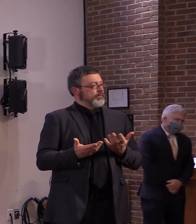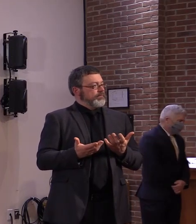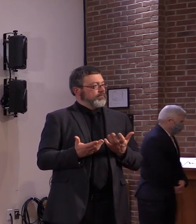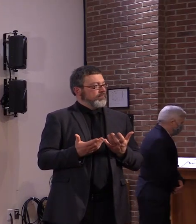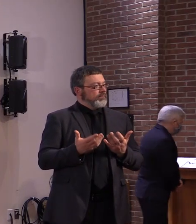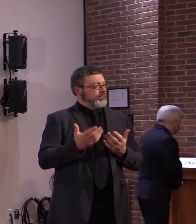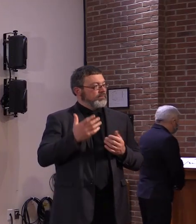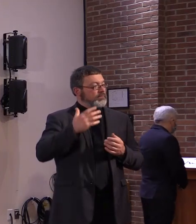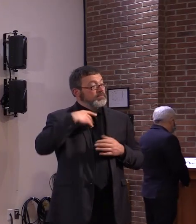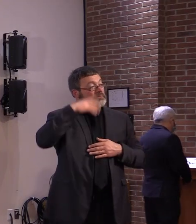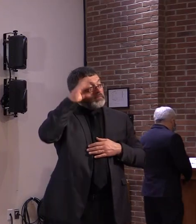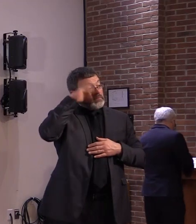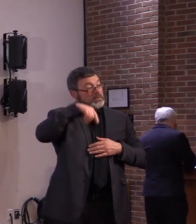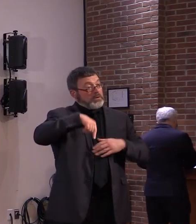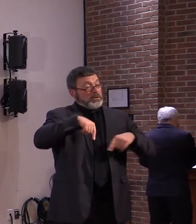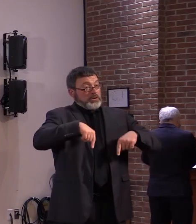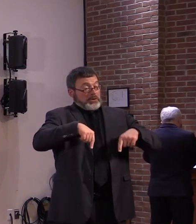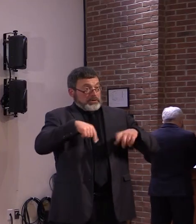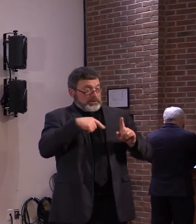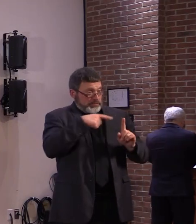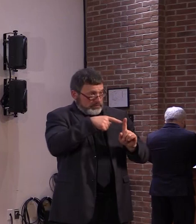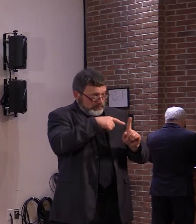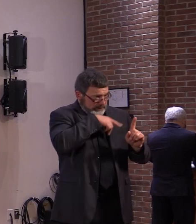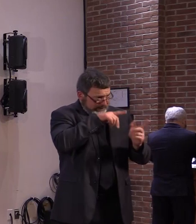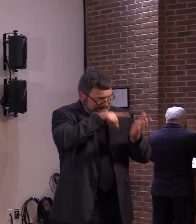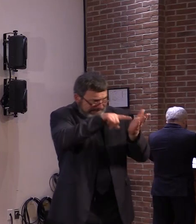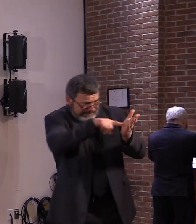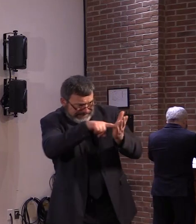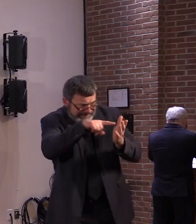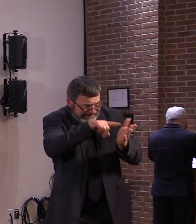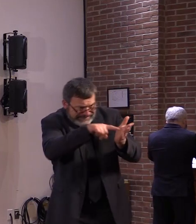contacts. That's a vastly different